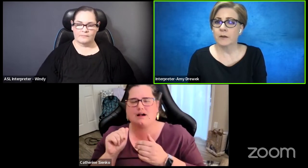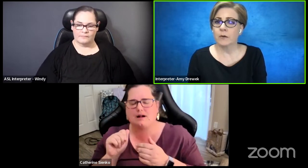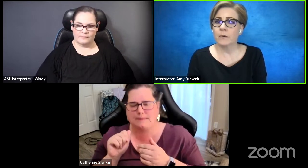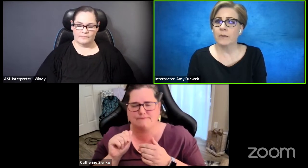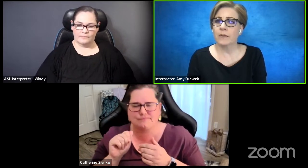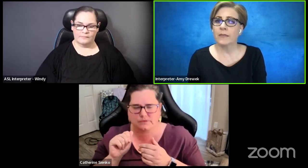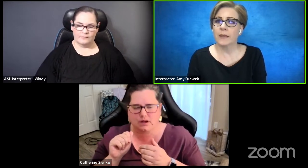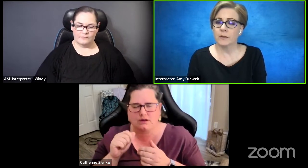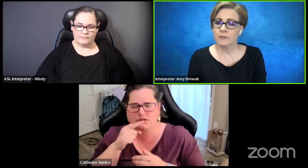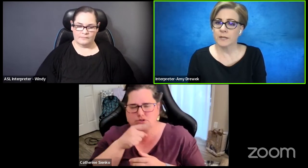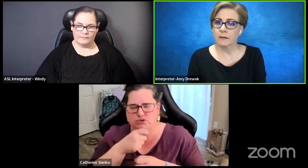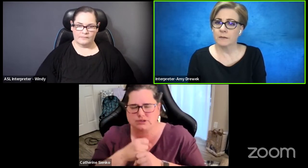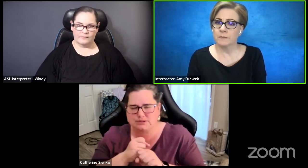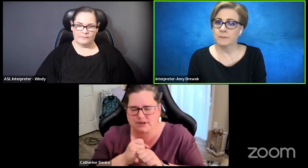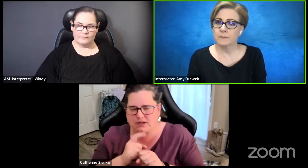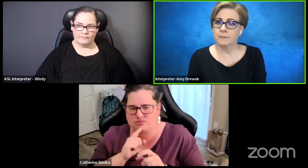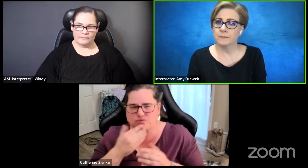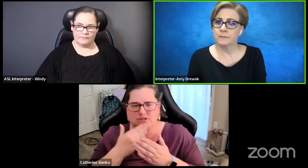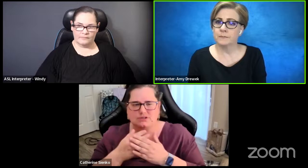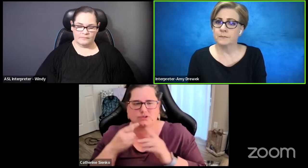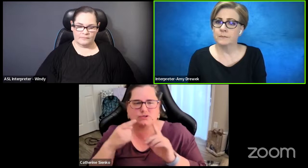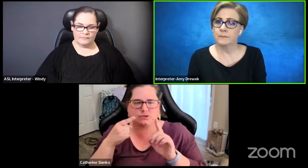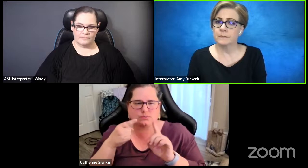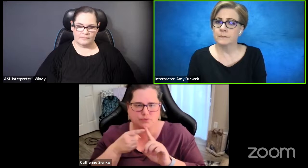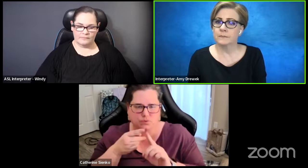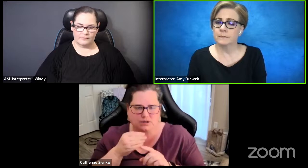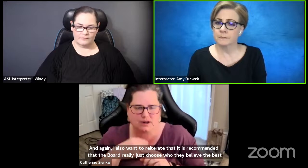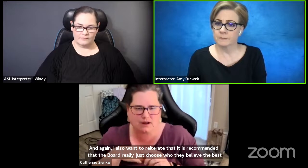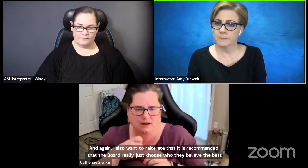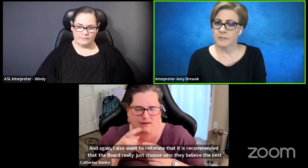This is Commissioner Cienko. Thank you, Stella.